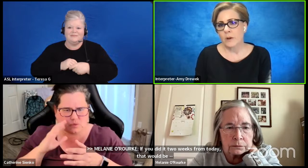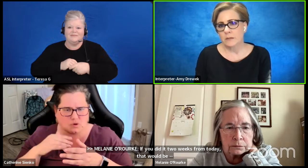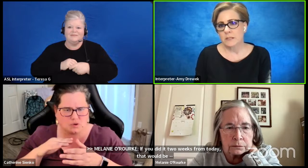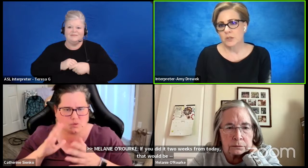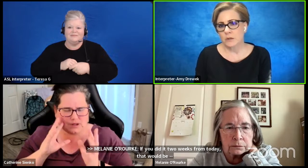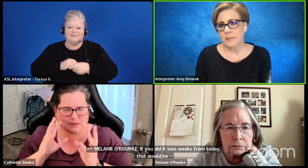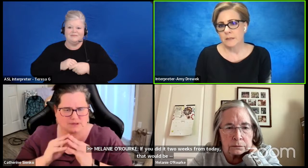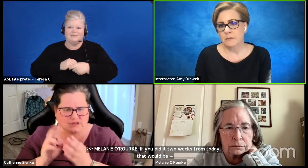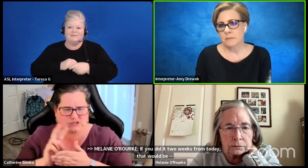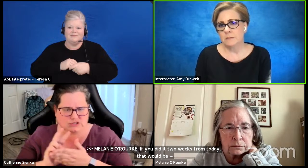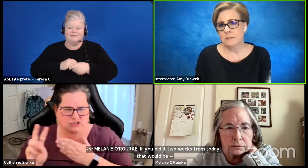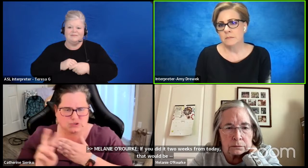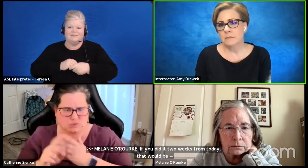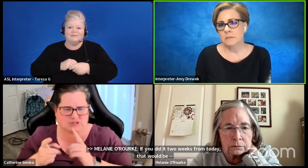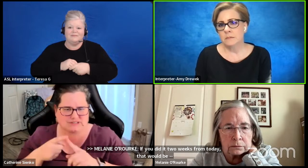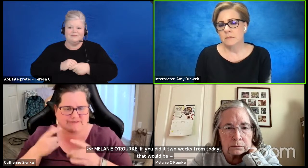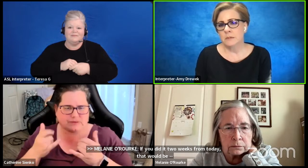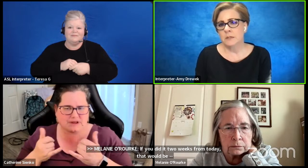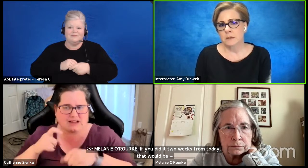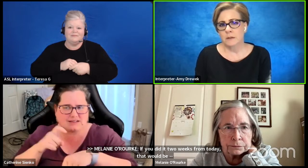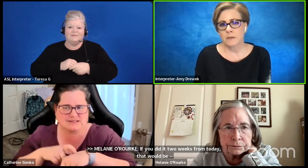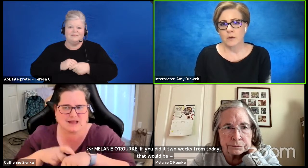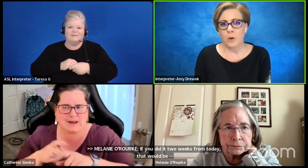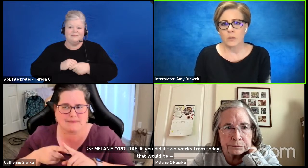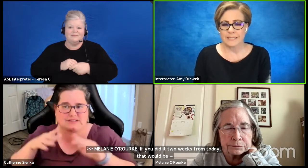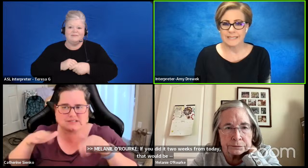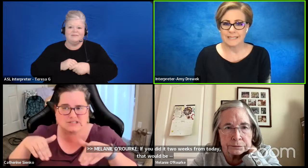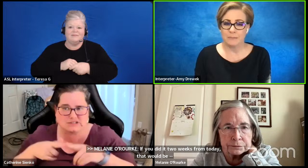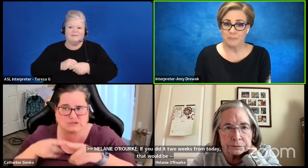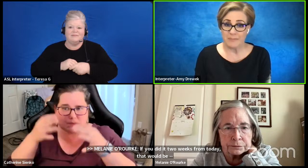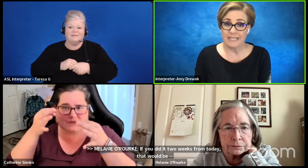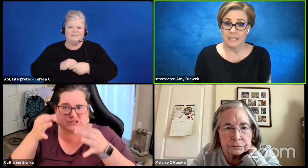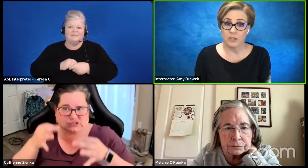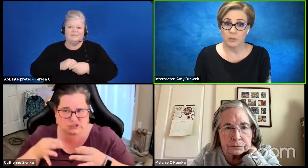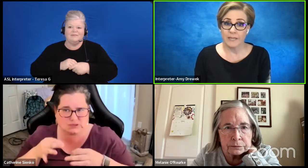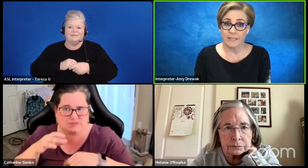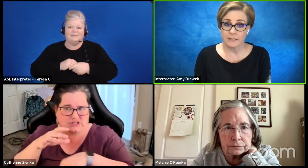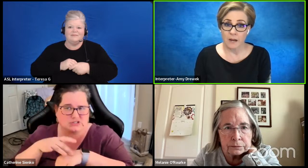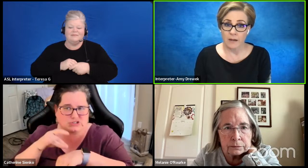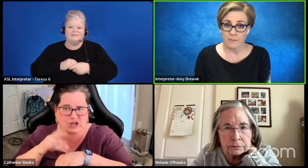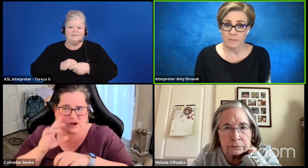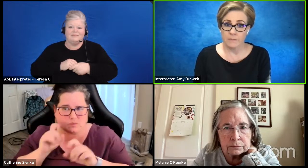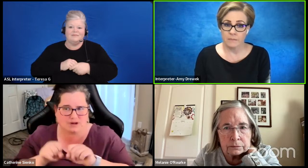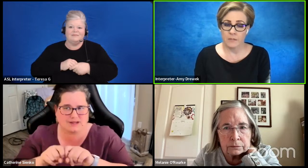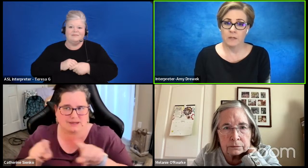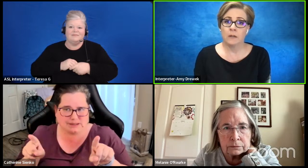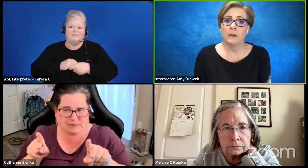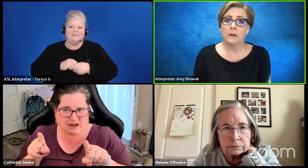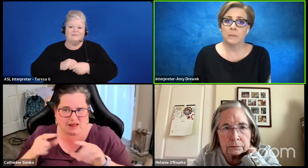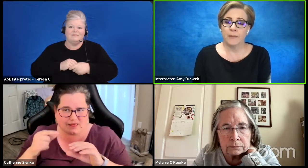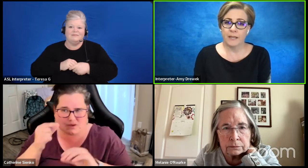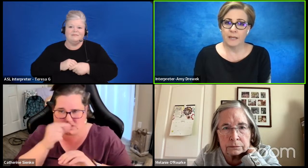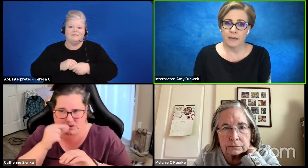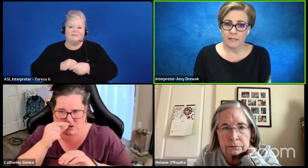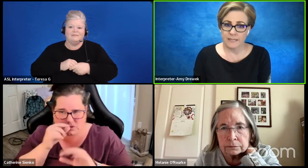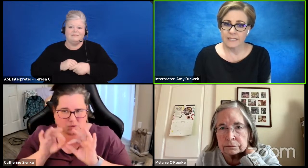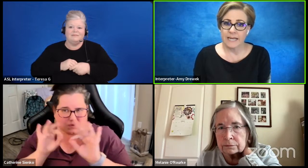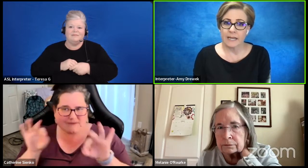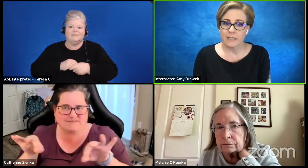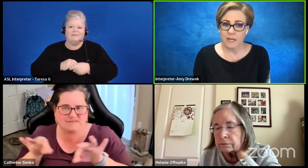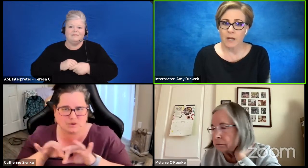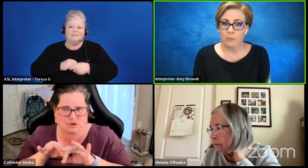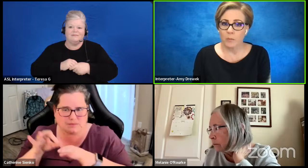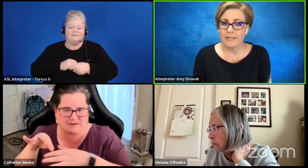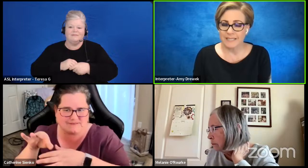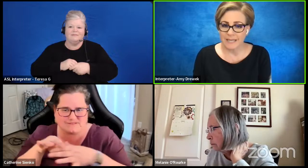yes, so we will determine. The goal is to meet in 2 weeks' time, but